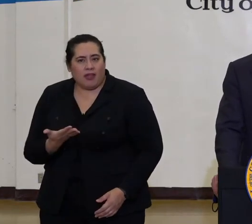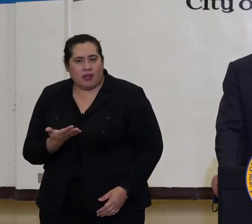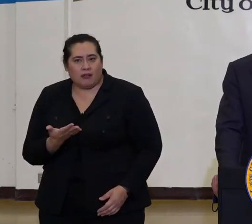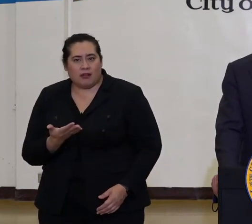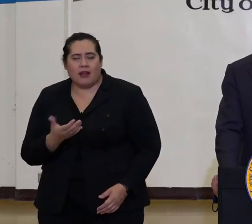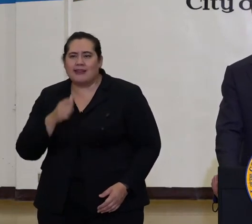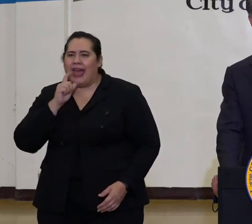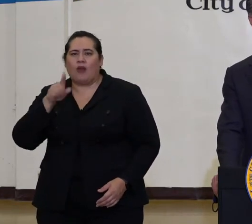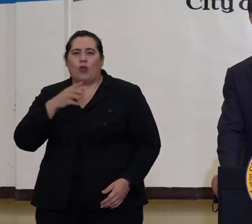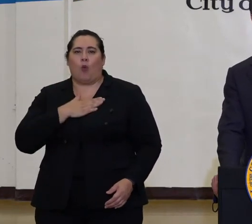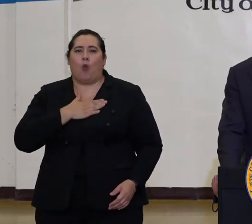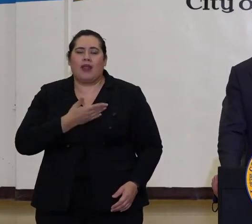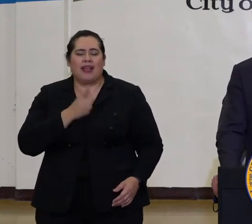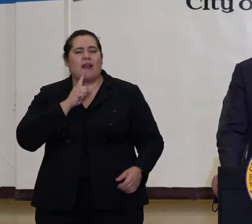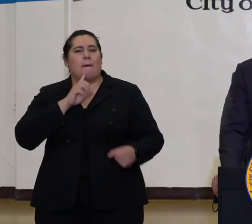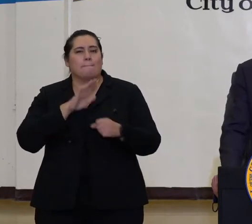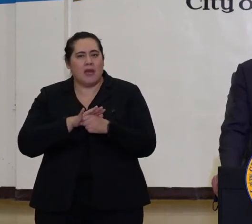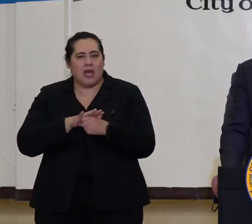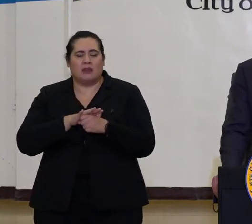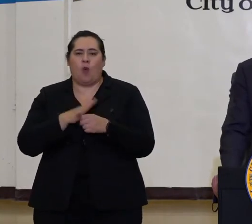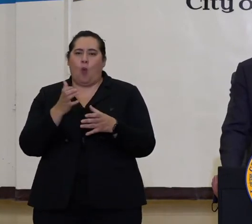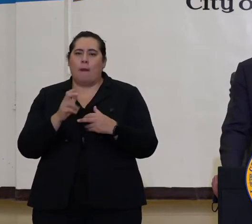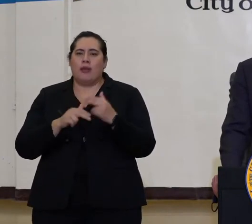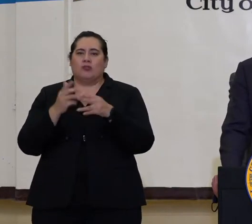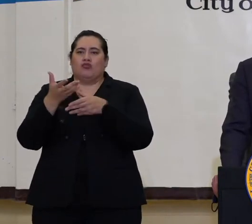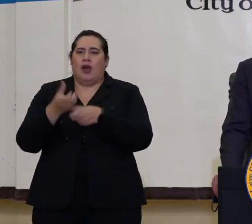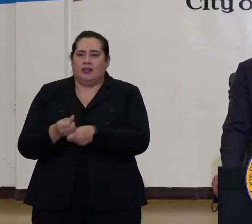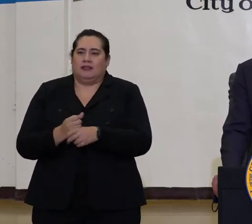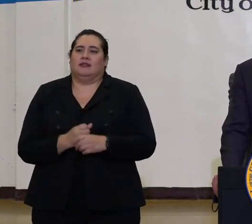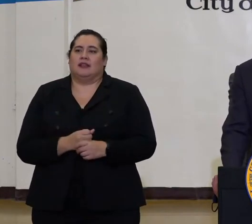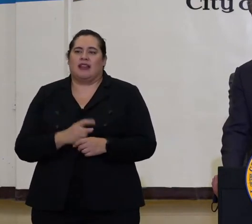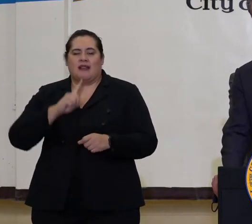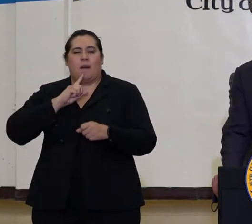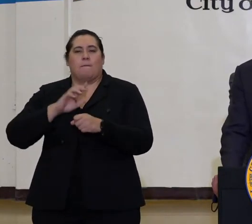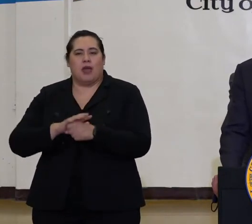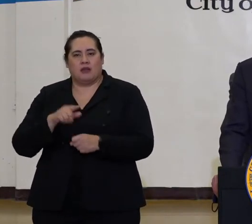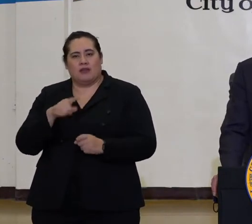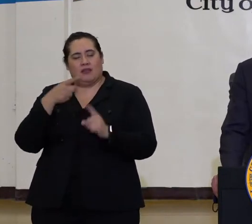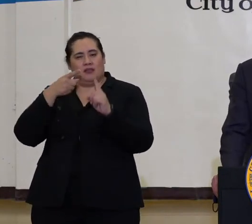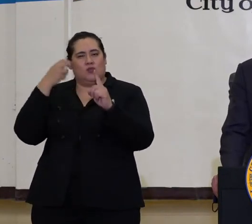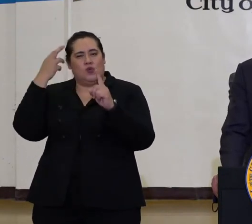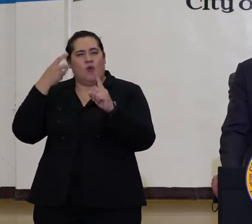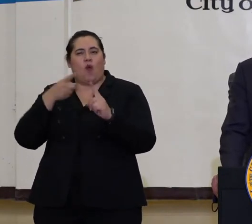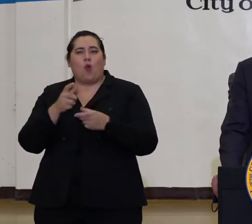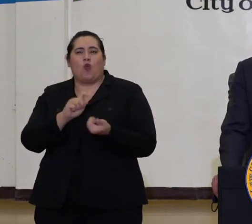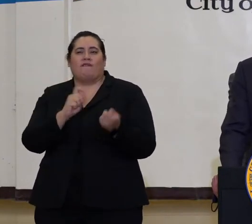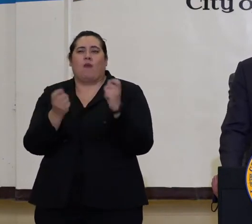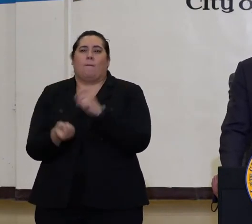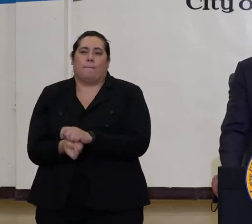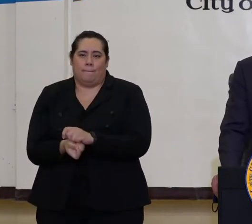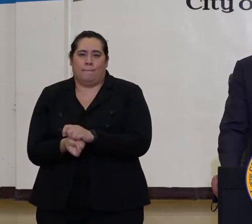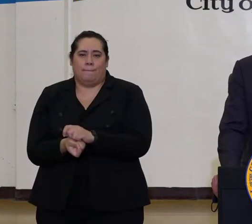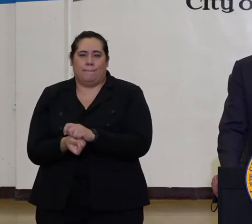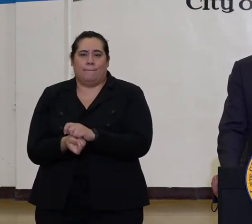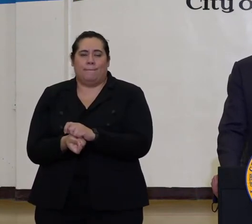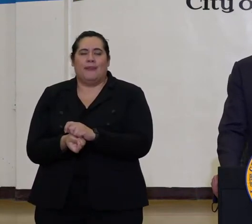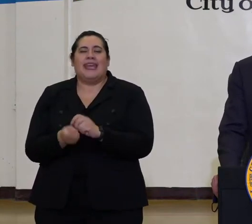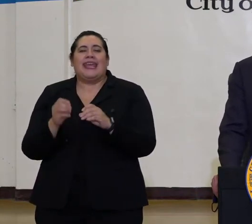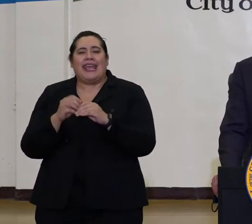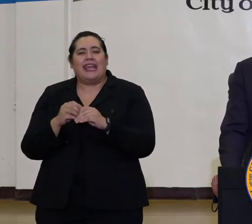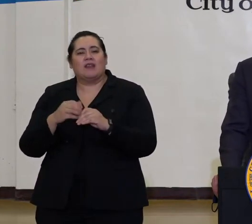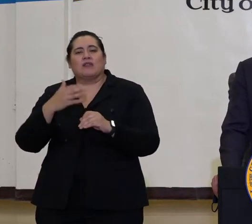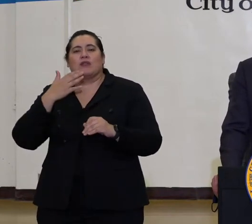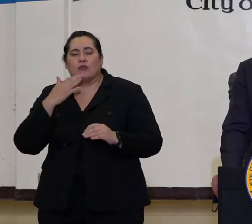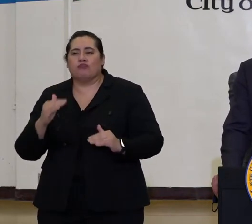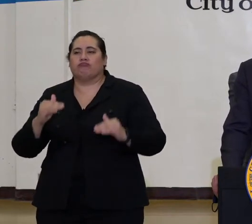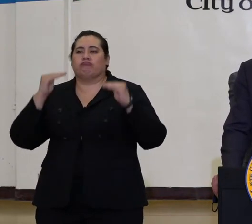only willing, that are committed to the cause of building trust and committed to the cause of reform in an enlightened way. And